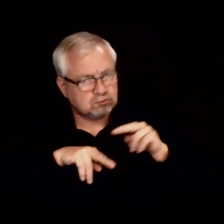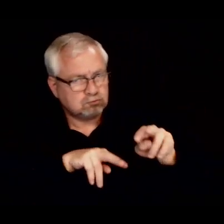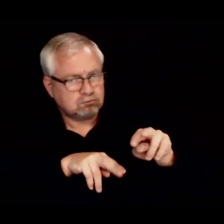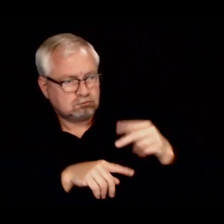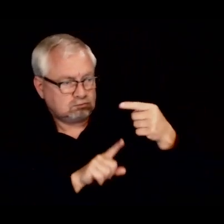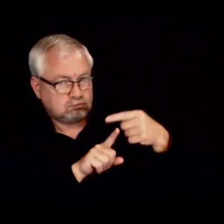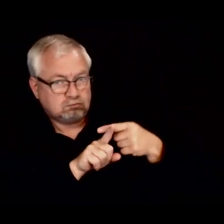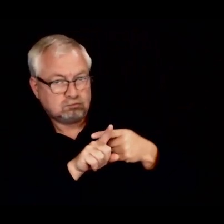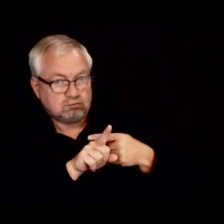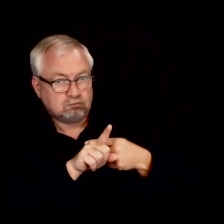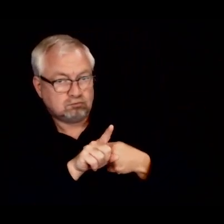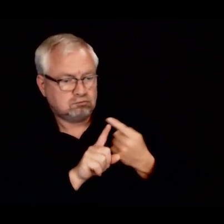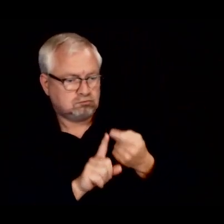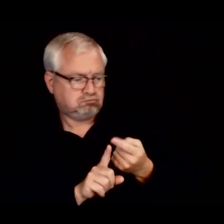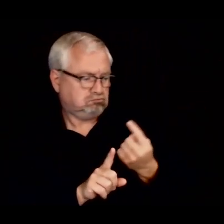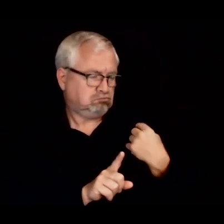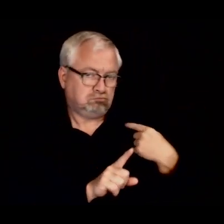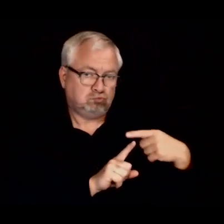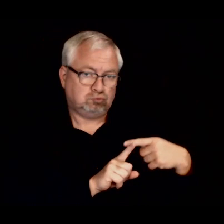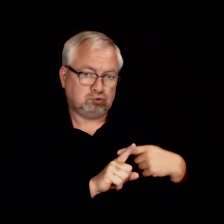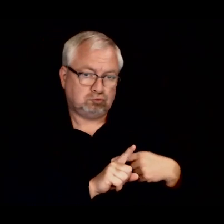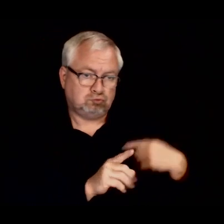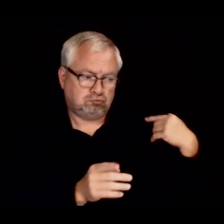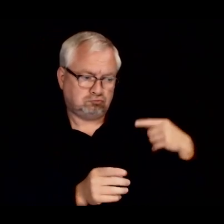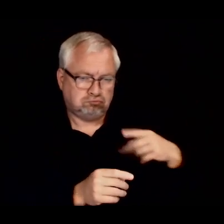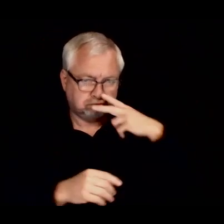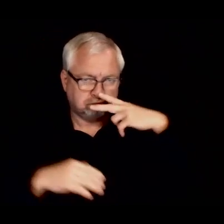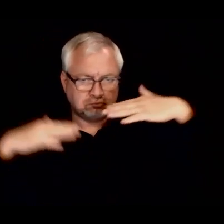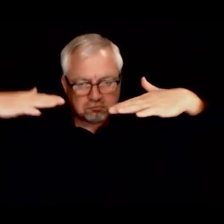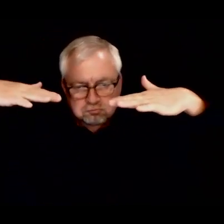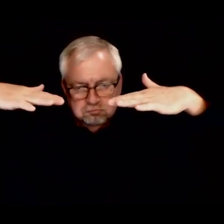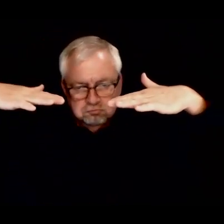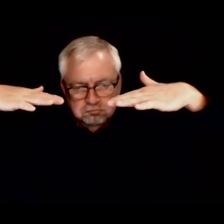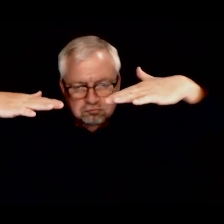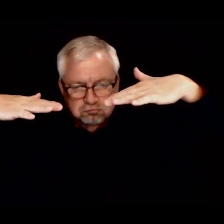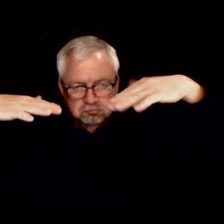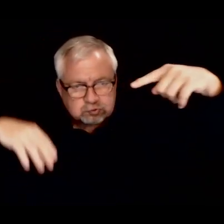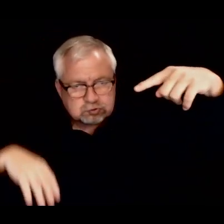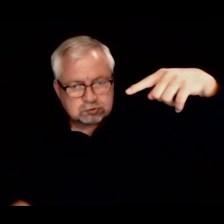we've seen a fairly, a much flatter curve, or a